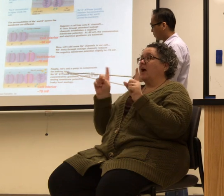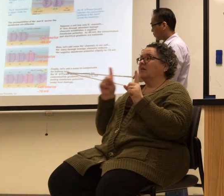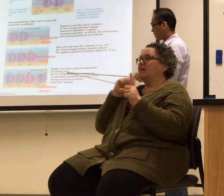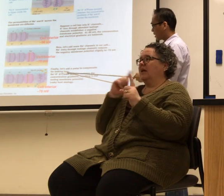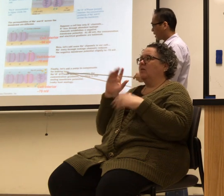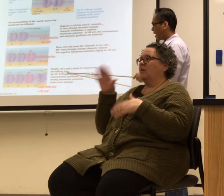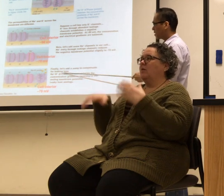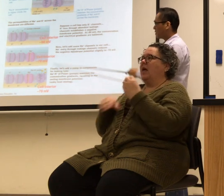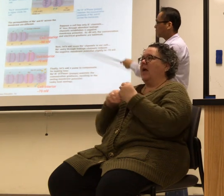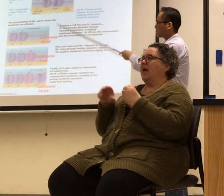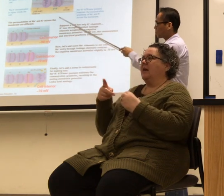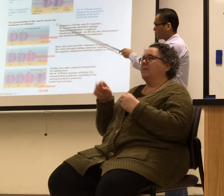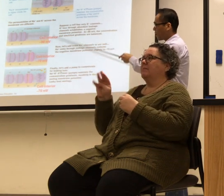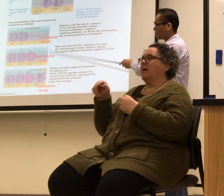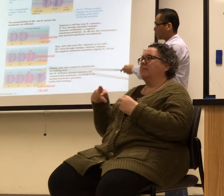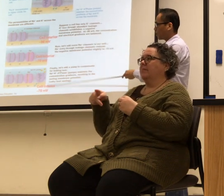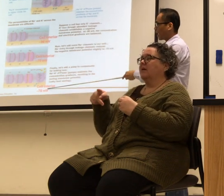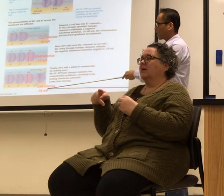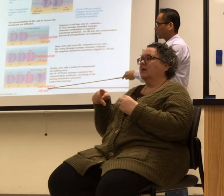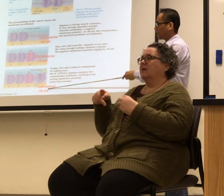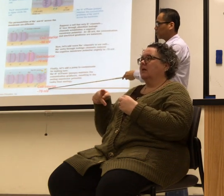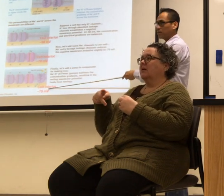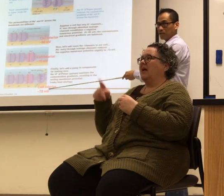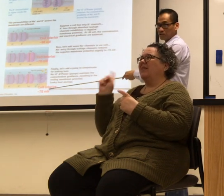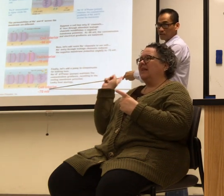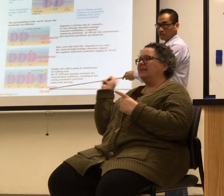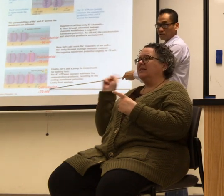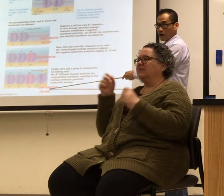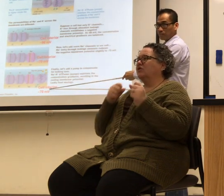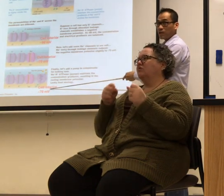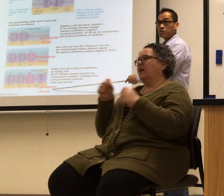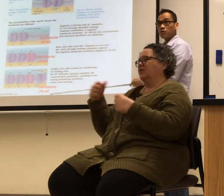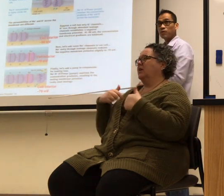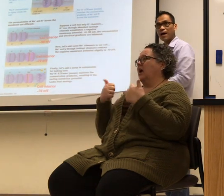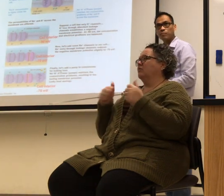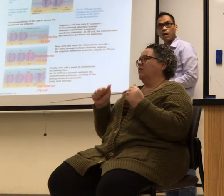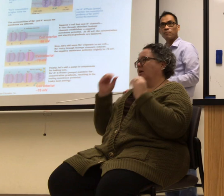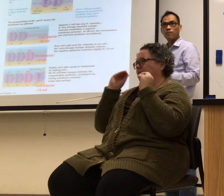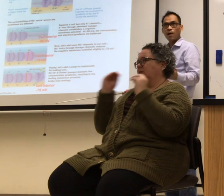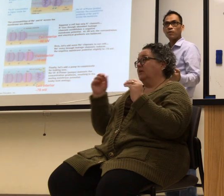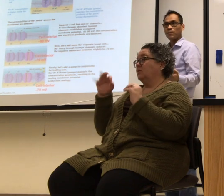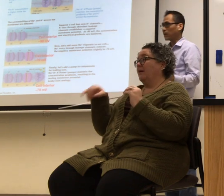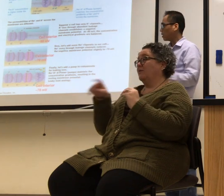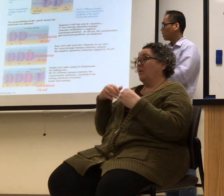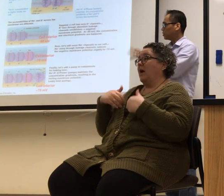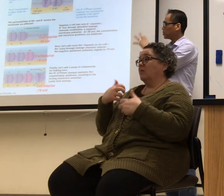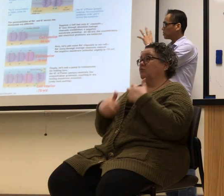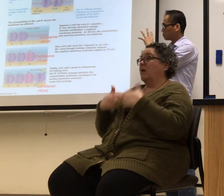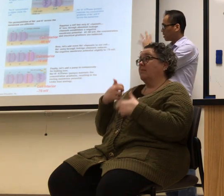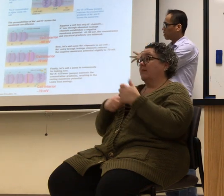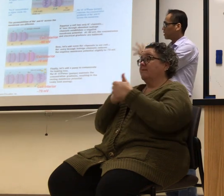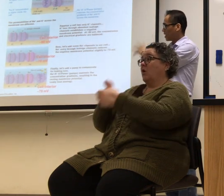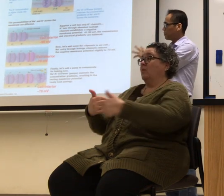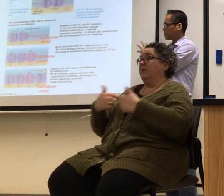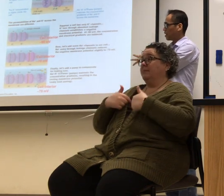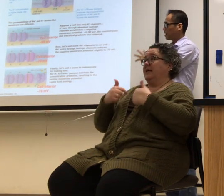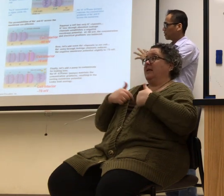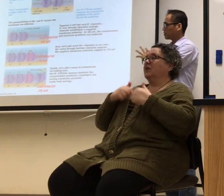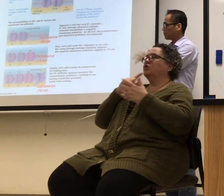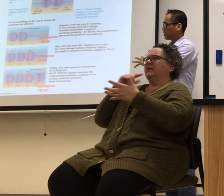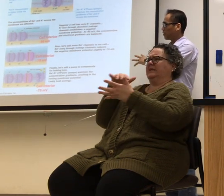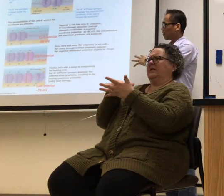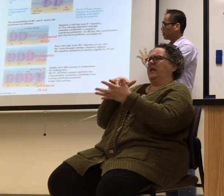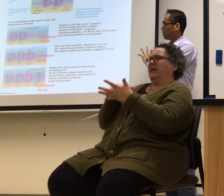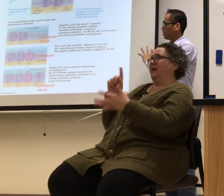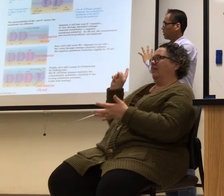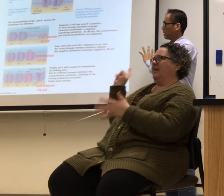compensate for the leaking ion. And this is the strategy I tried to teach, right? So if you had a problem following me, just keep studying